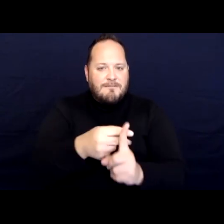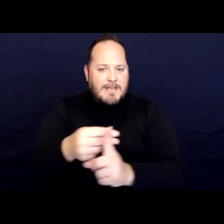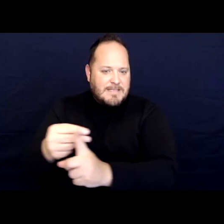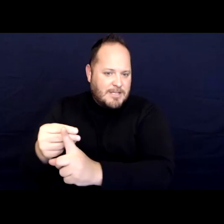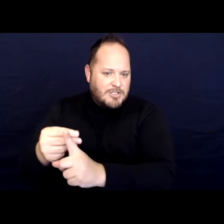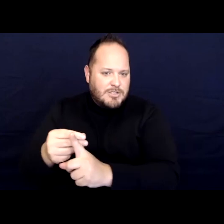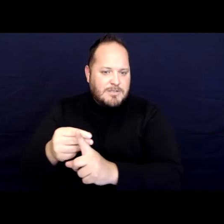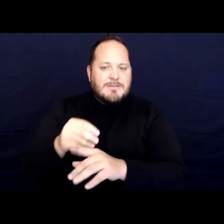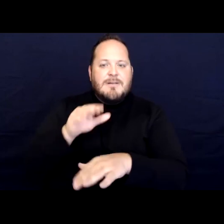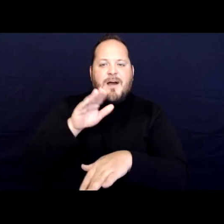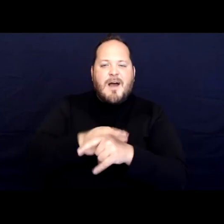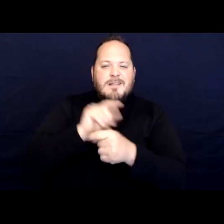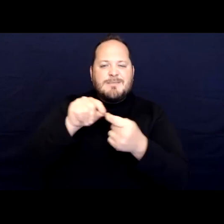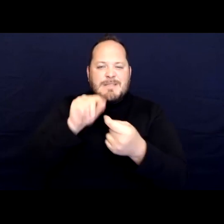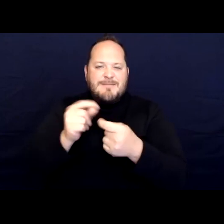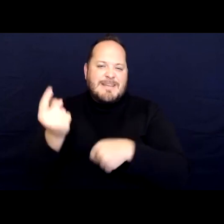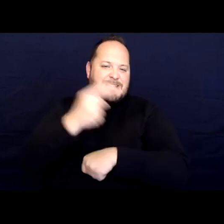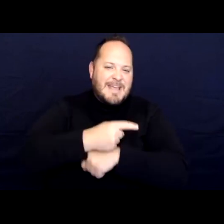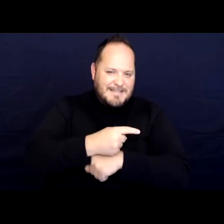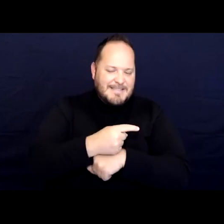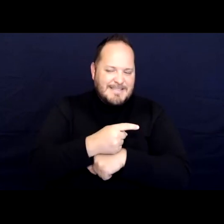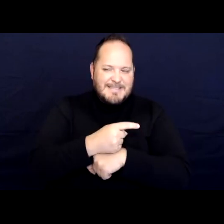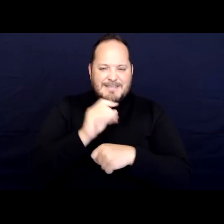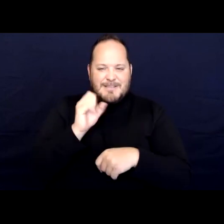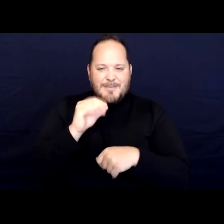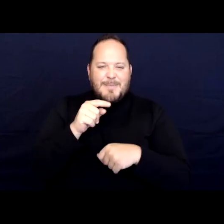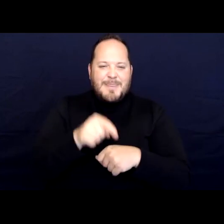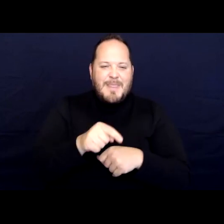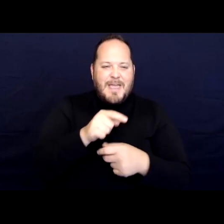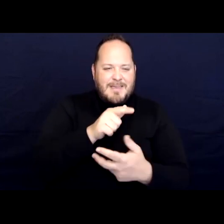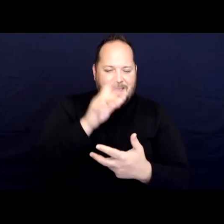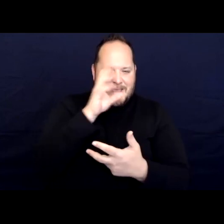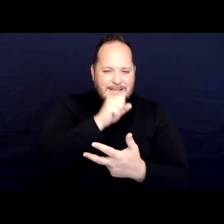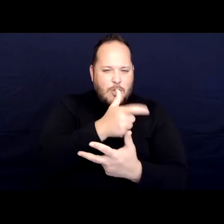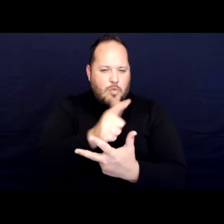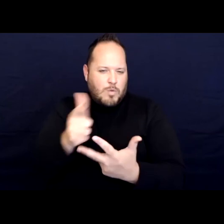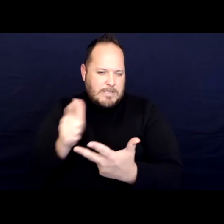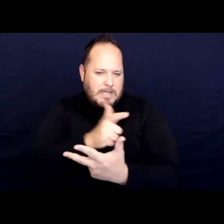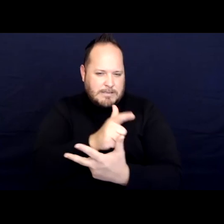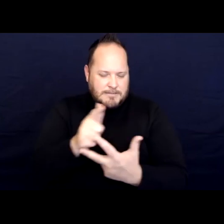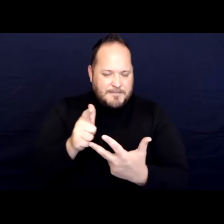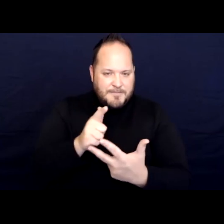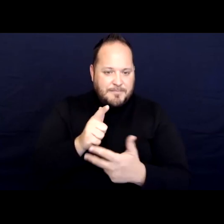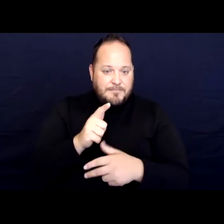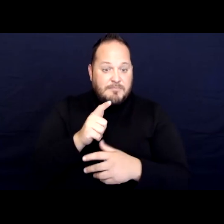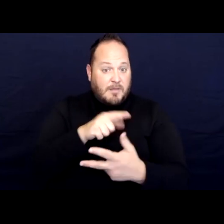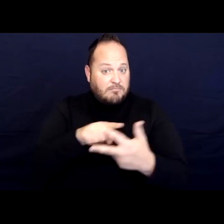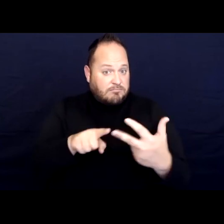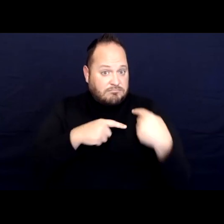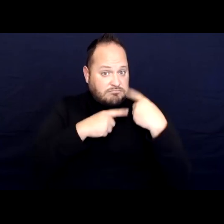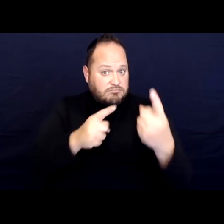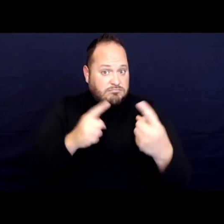on certain days. So they sort of they rotate out, but and they've been successful at